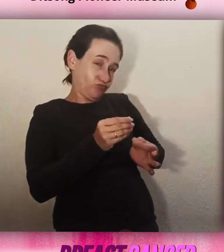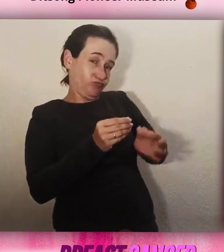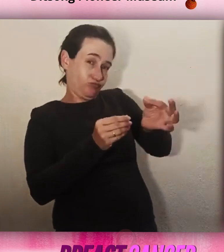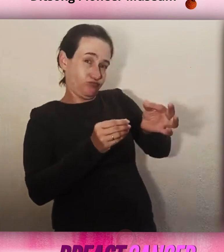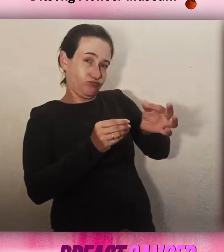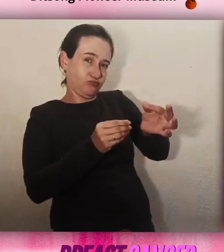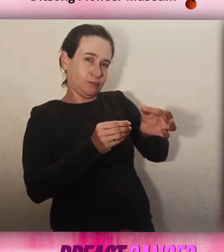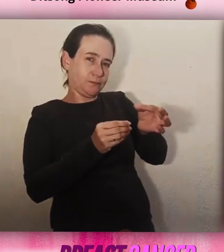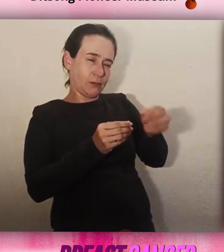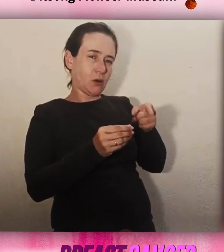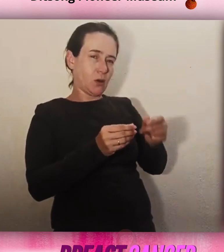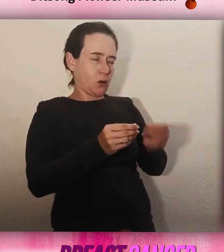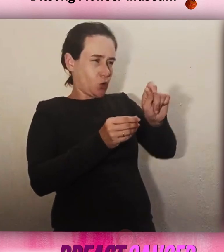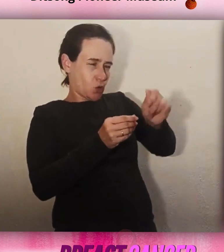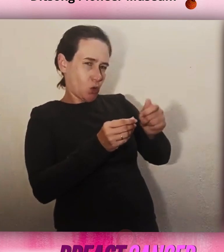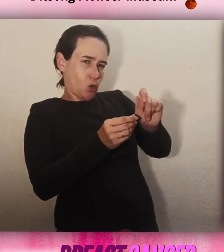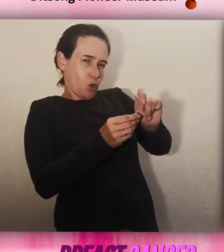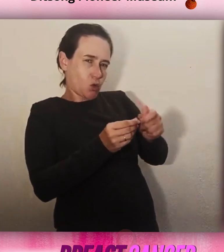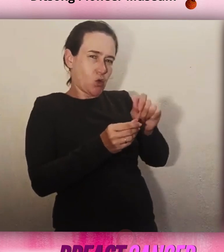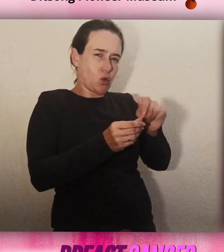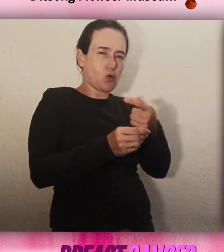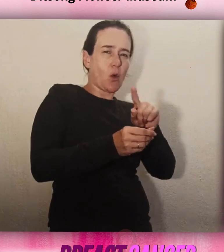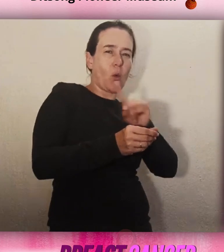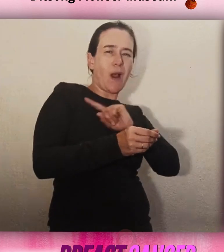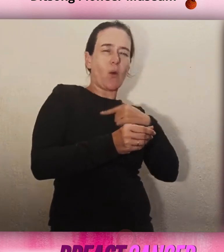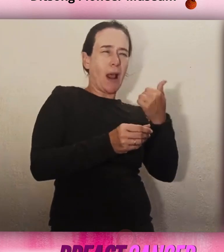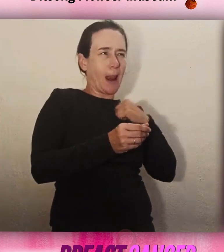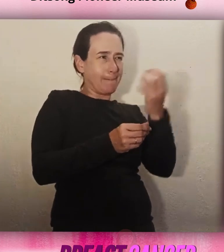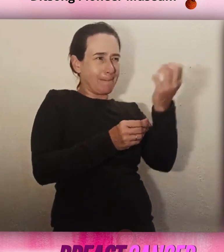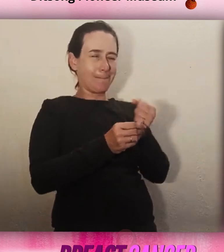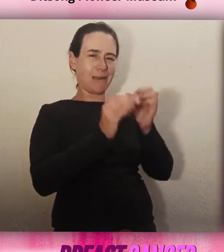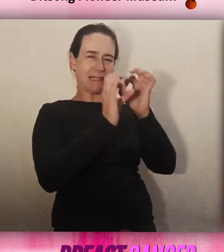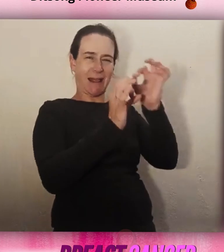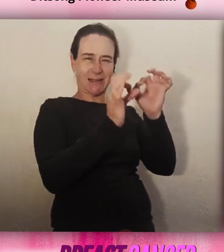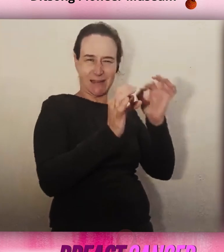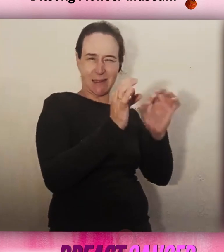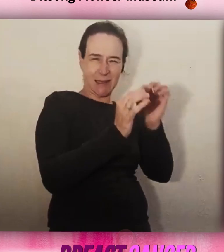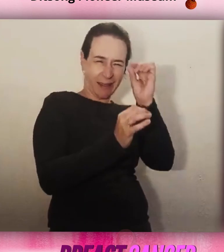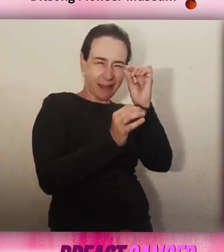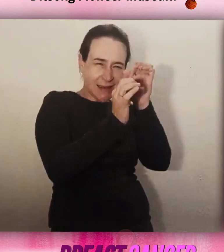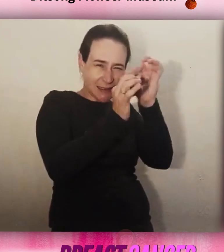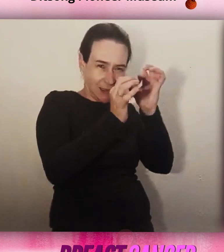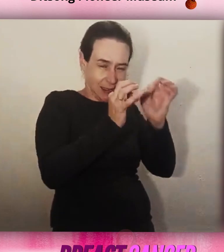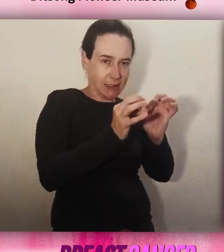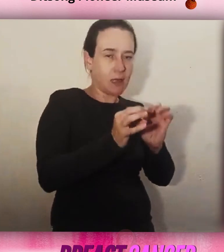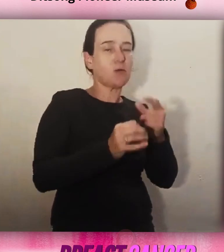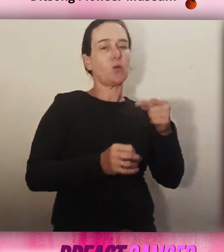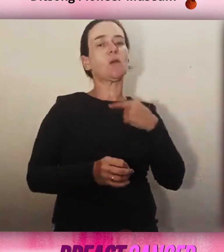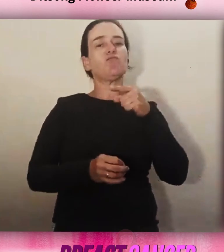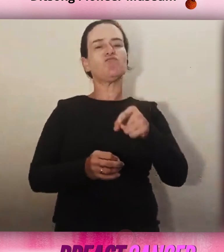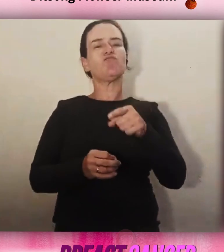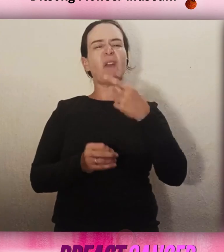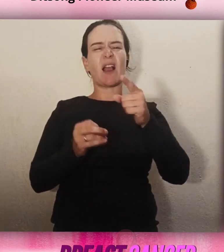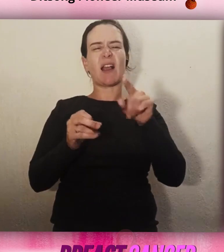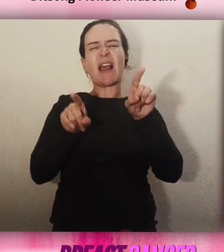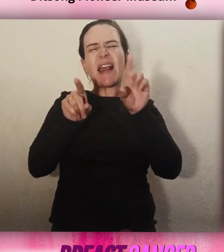rubbery, very soft. So Okay. then we're just going to use that brush, insert it, turn it a few times just to take some of the cells, the particles of the cells there.